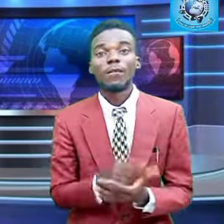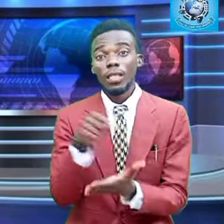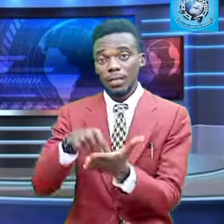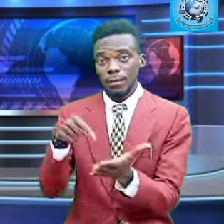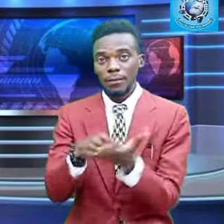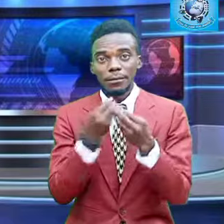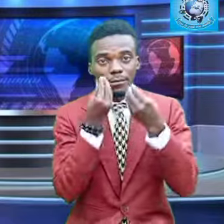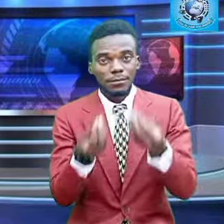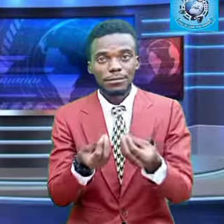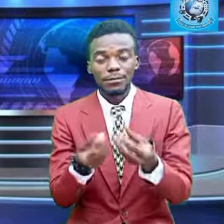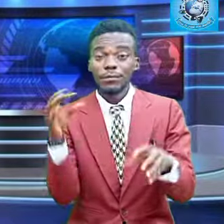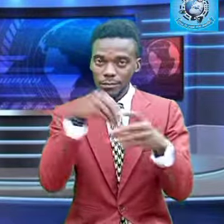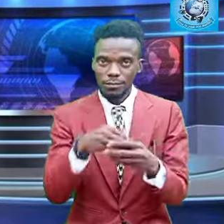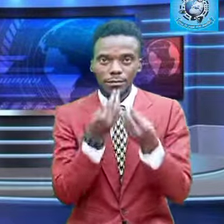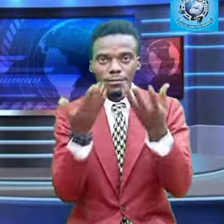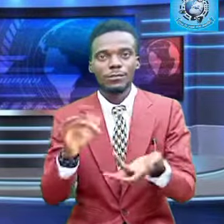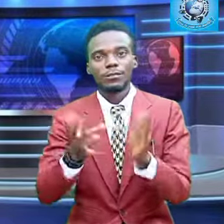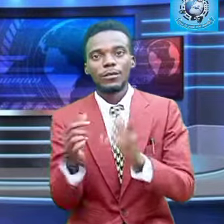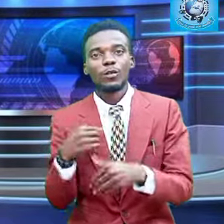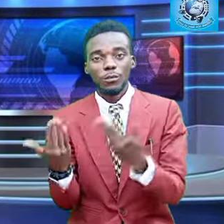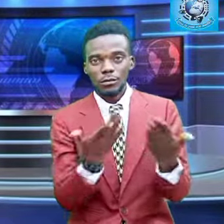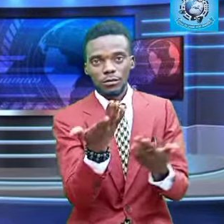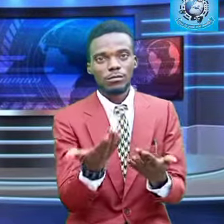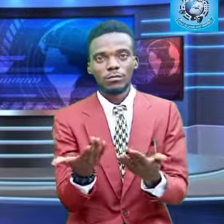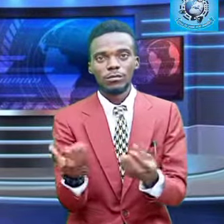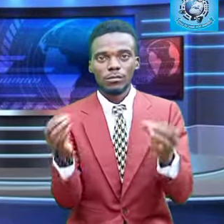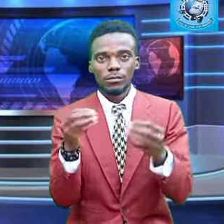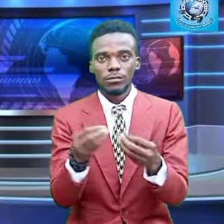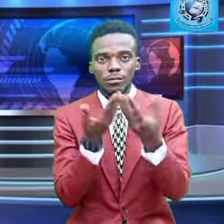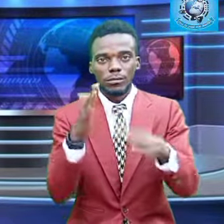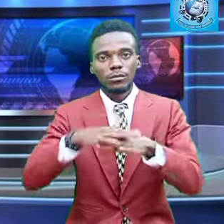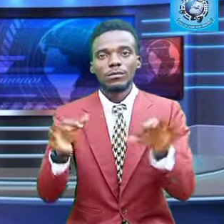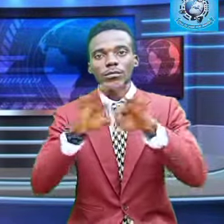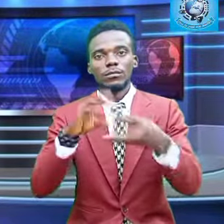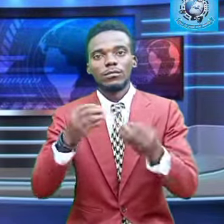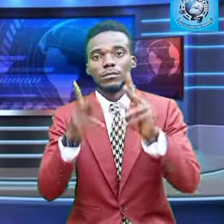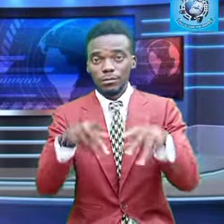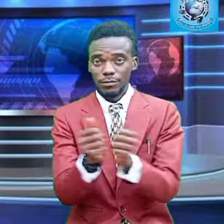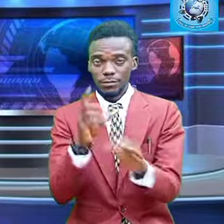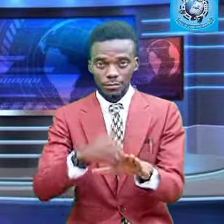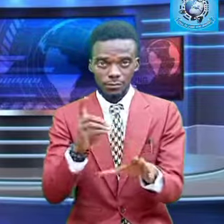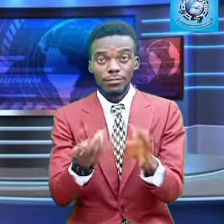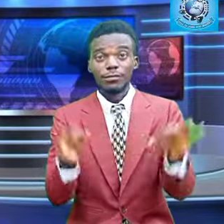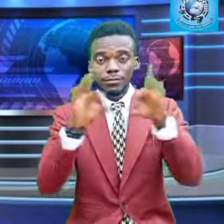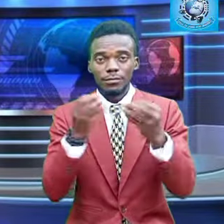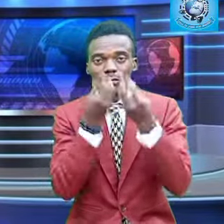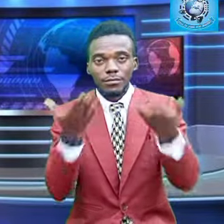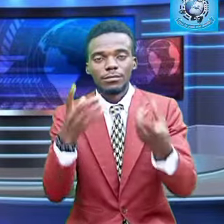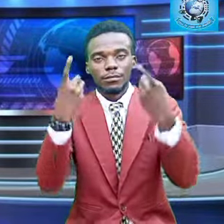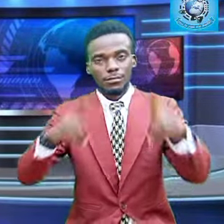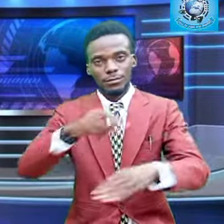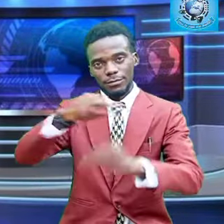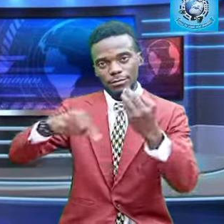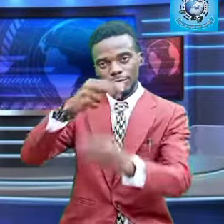is the Inclusive News Network. We're bringing you the latest news on the major stories of persons with disabilities, necessary information and